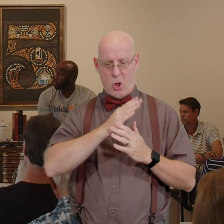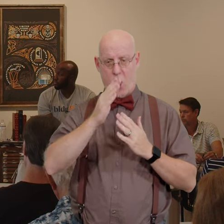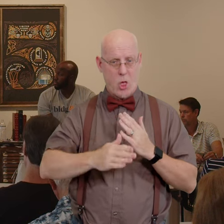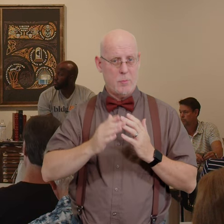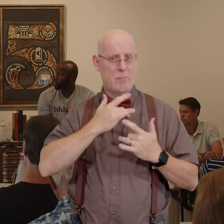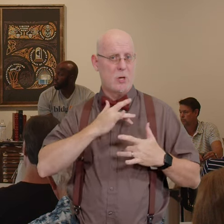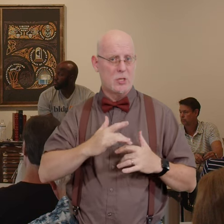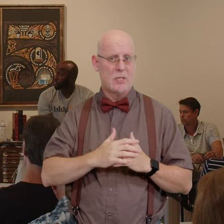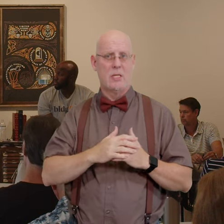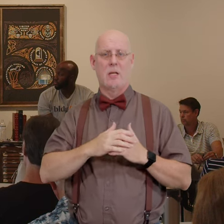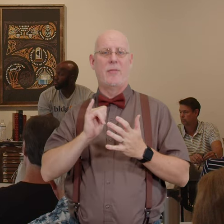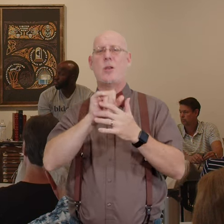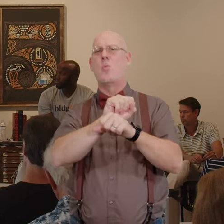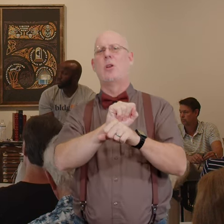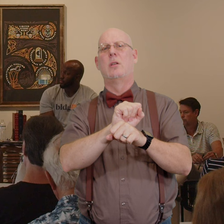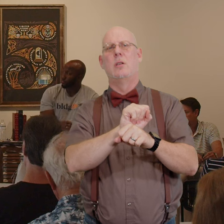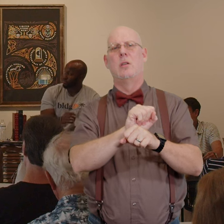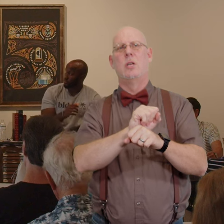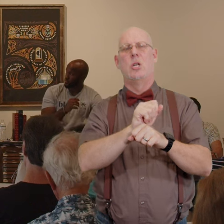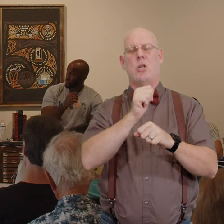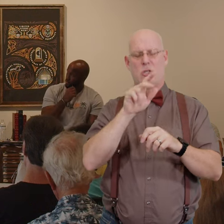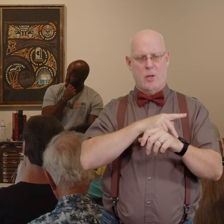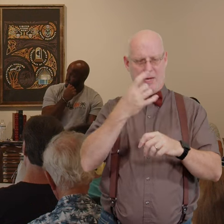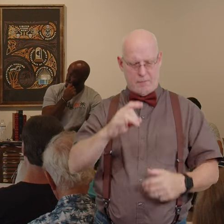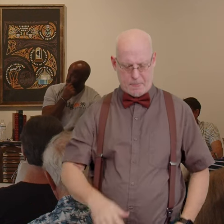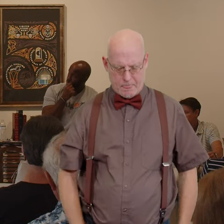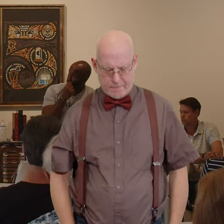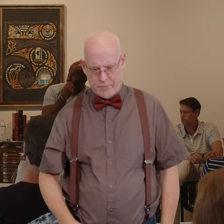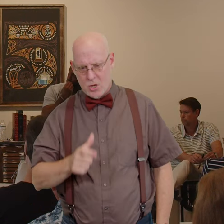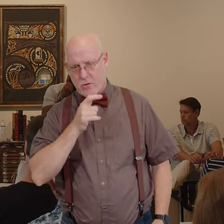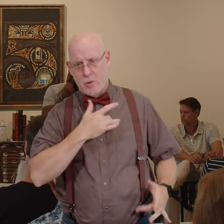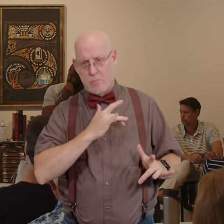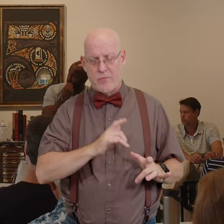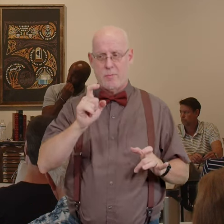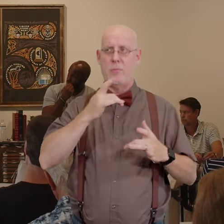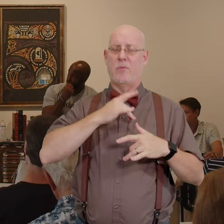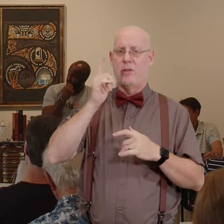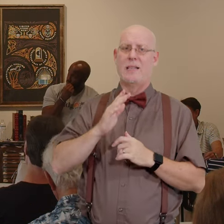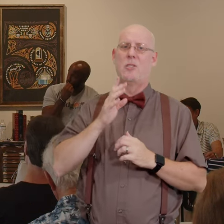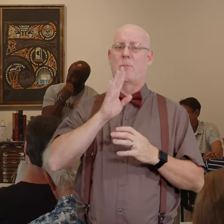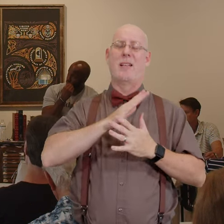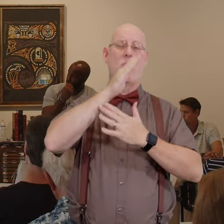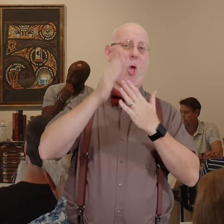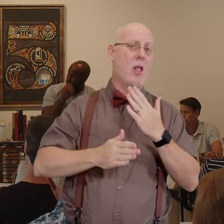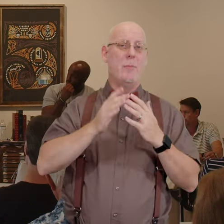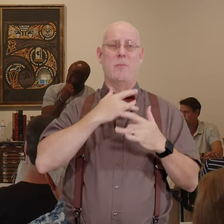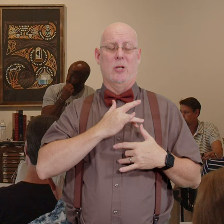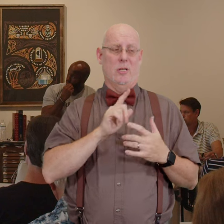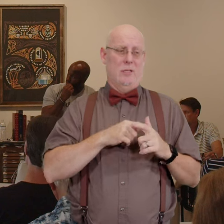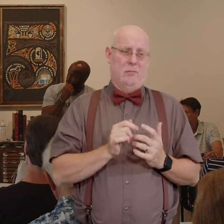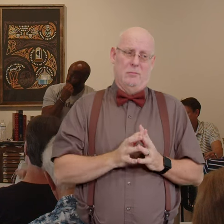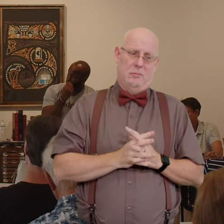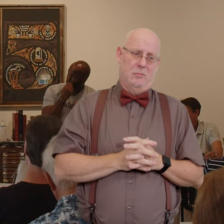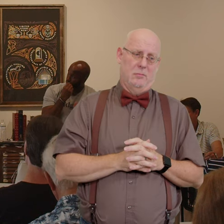about ultimate mercy? Because then that's a work. Like whoever, Psalm 18, like whoever's merciful will receive mercy by God. Are we talking ultimate mercy there?